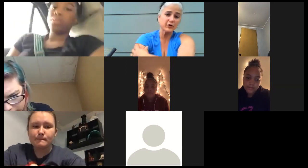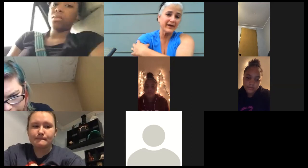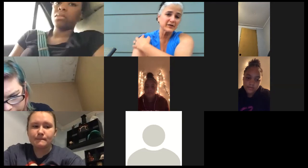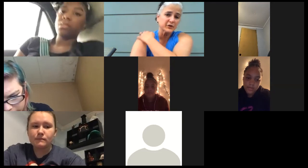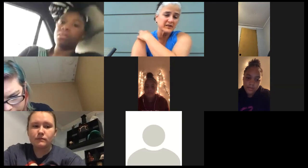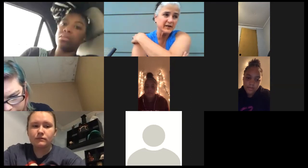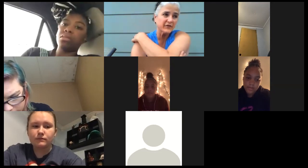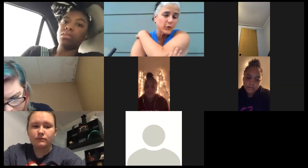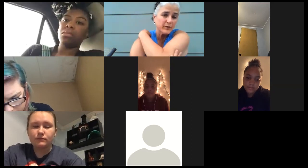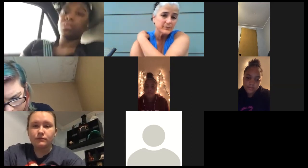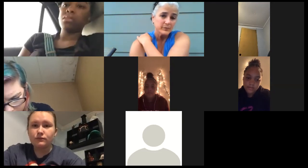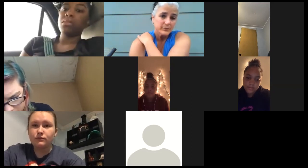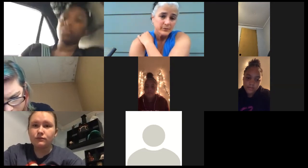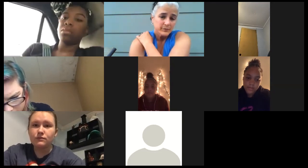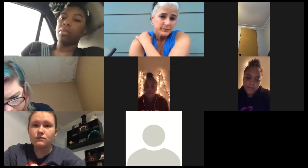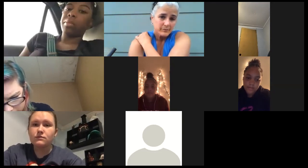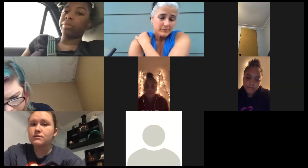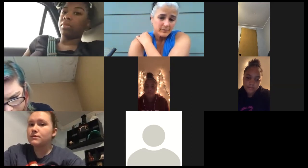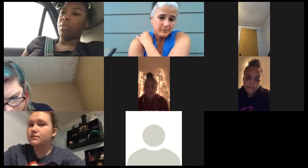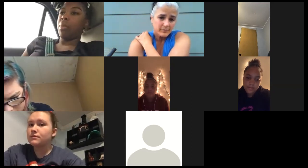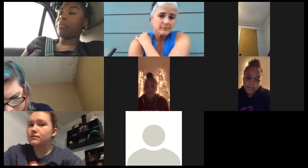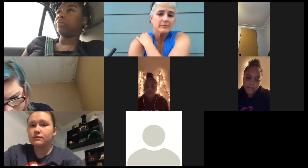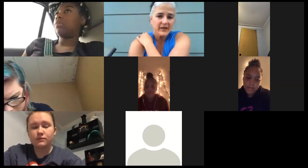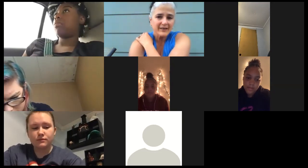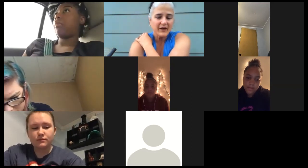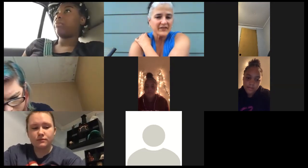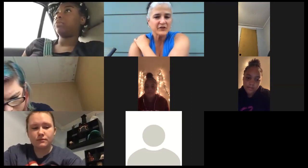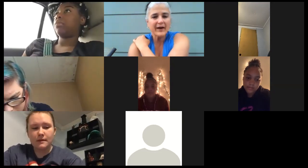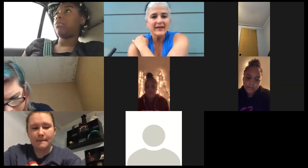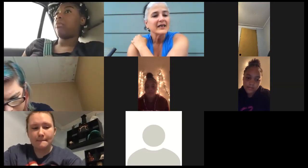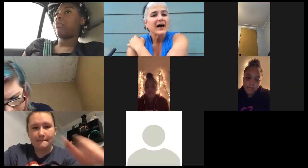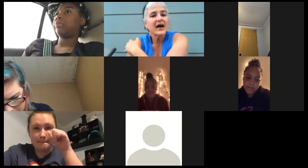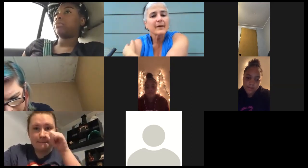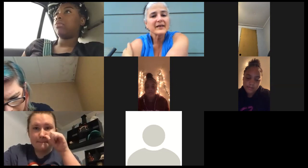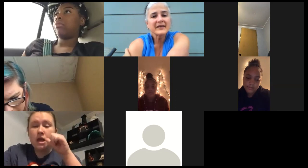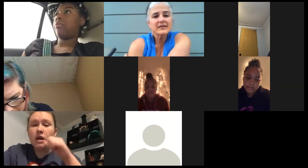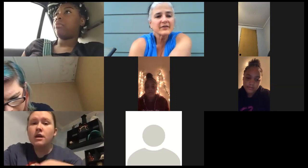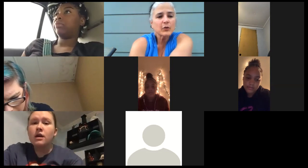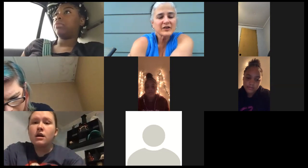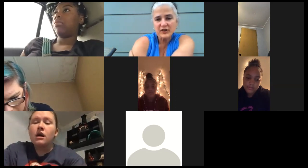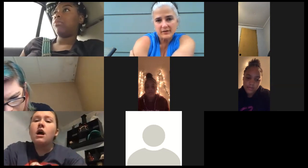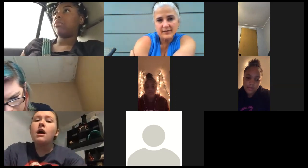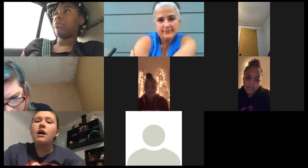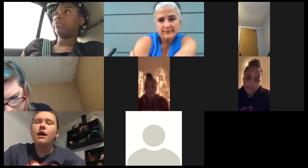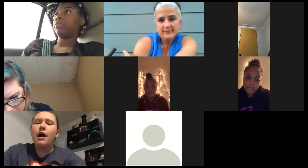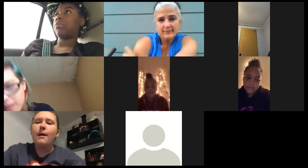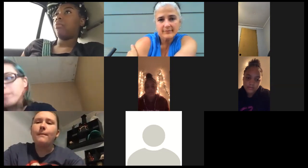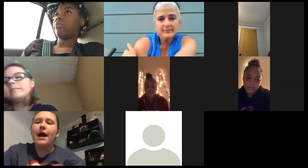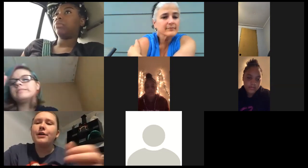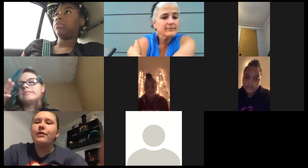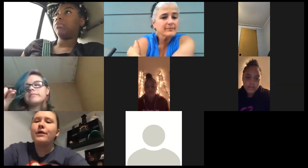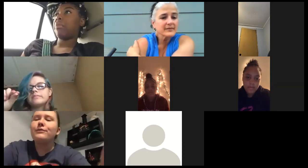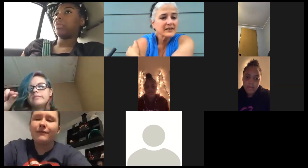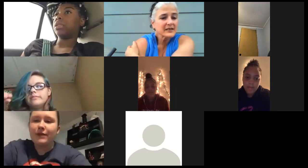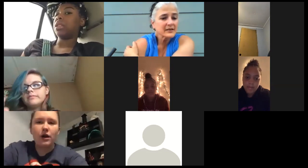advanced theater class you could sign up for. Okay. Okay, I think that's great. Anybody else have any questions? I